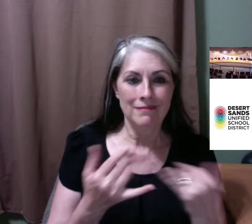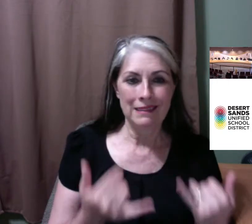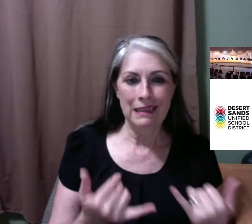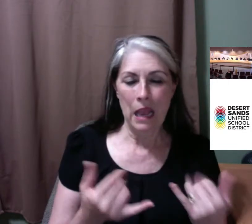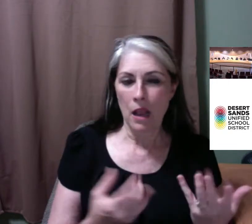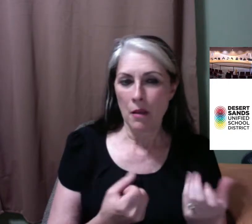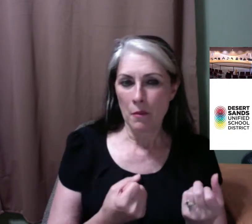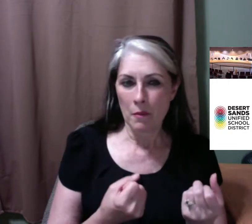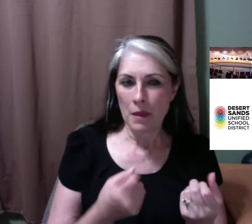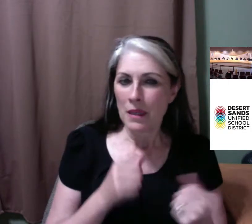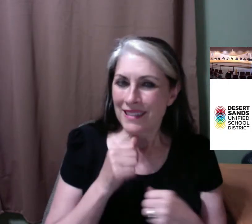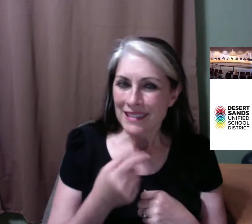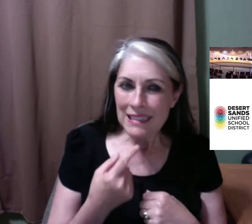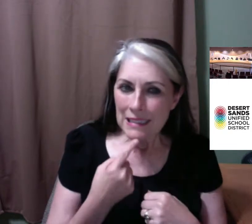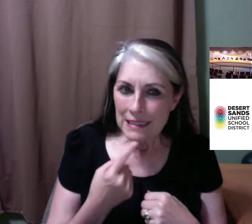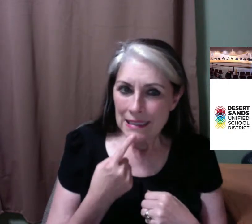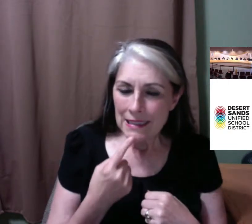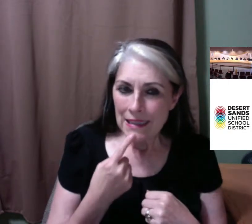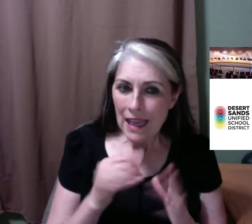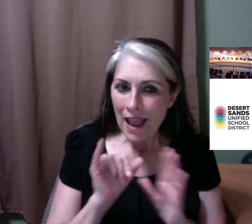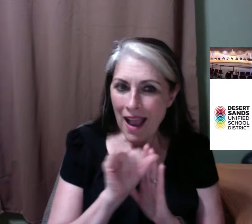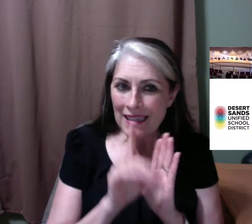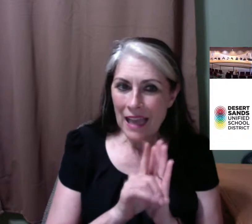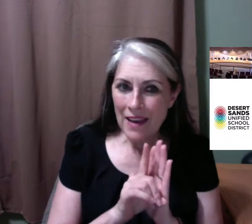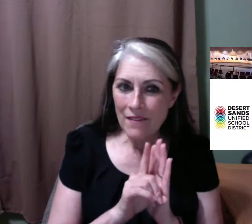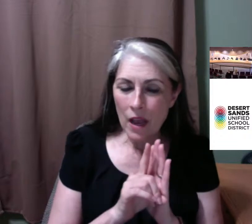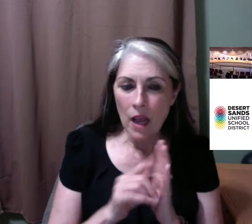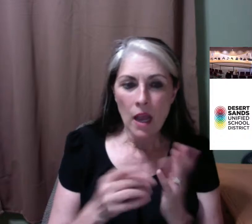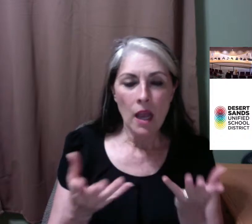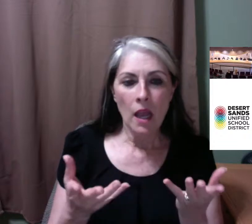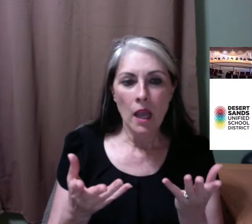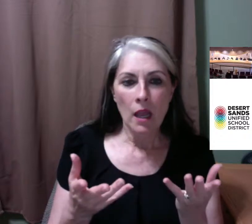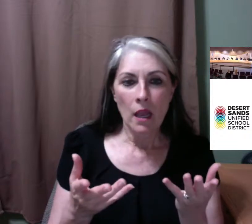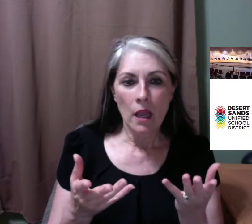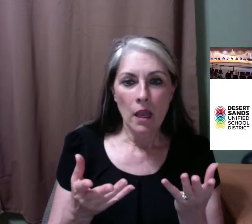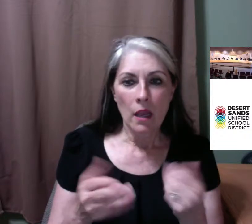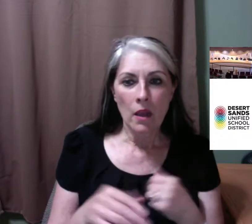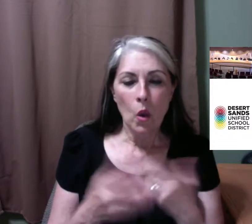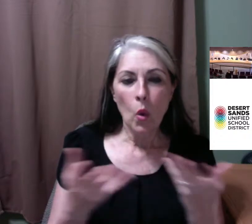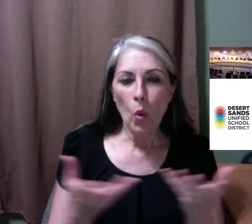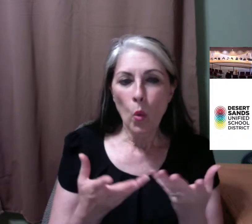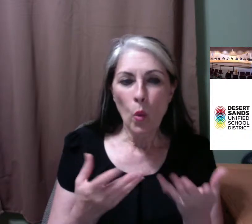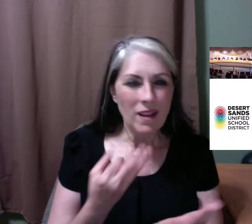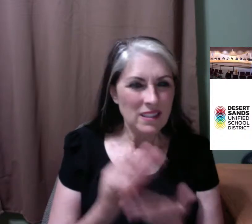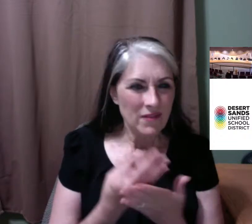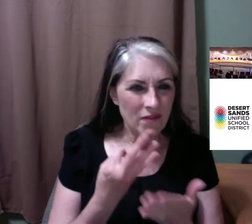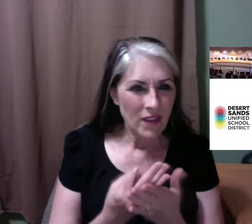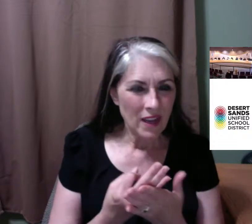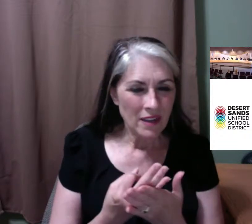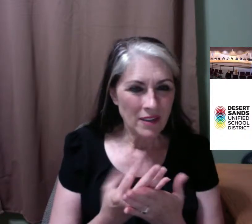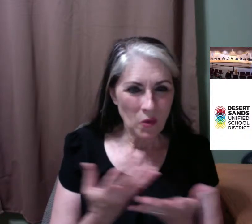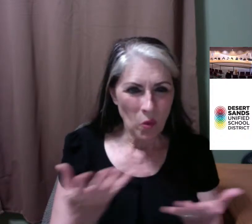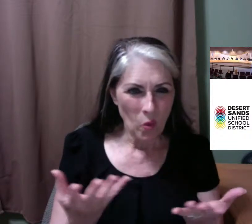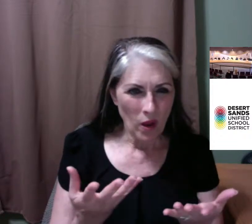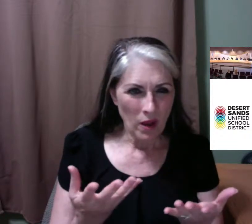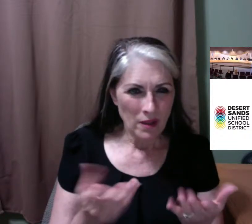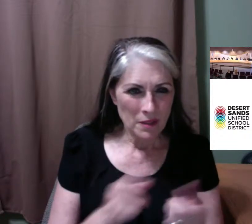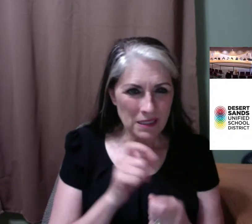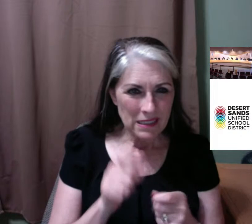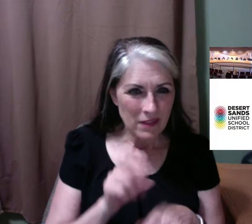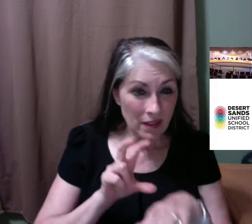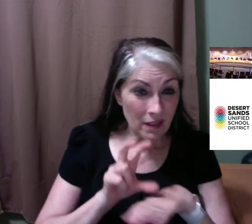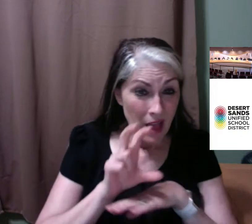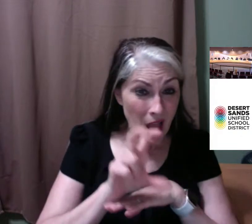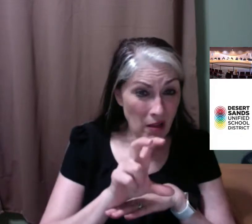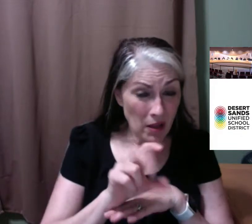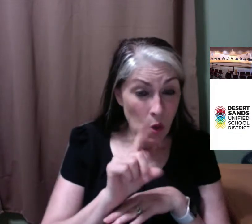doesn't, you know, it doesn't identify, one, what is being funded, what supports are being funded